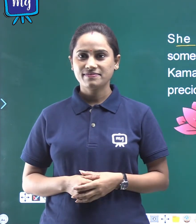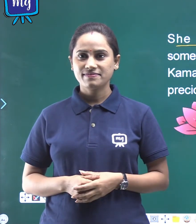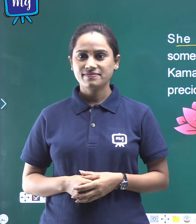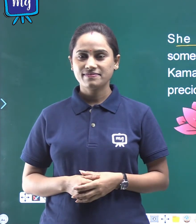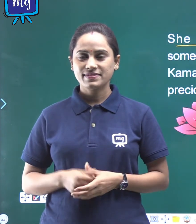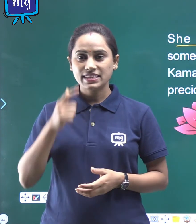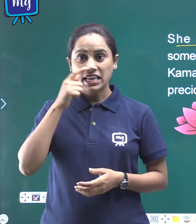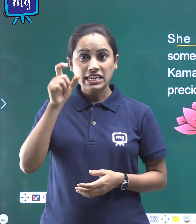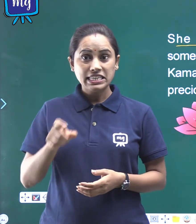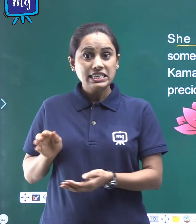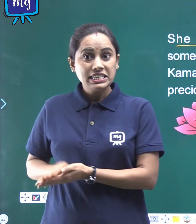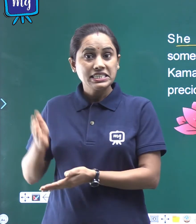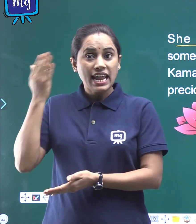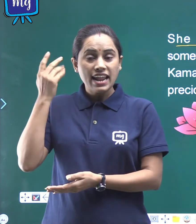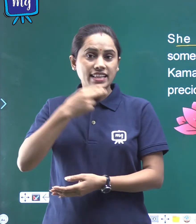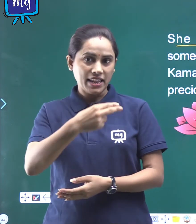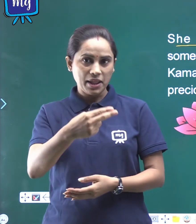She had the name